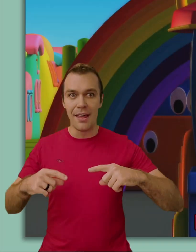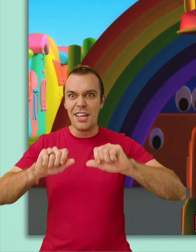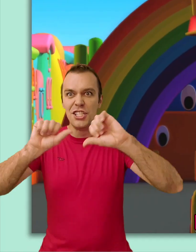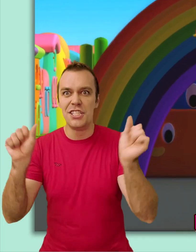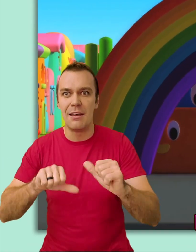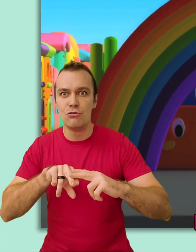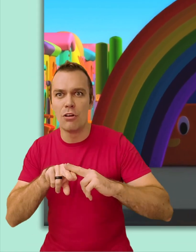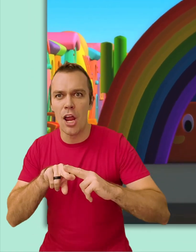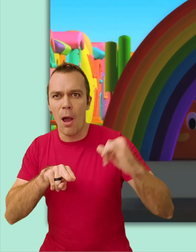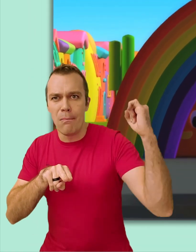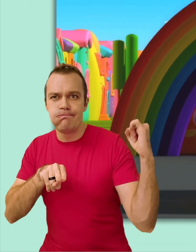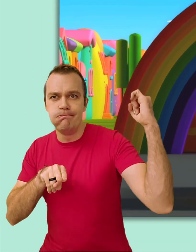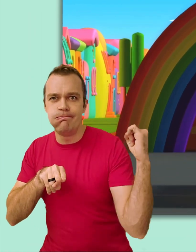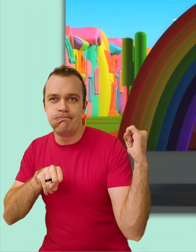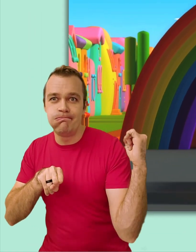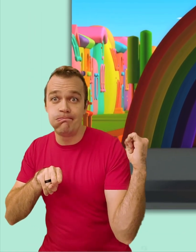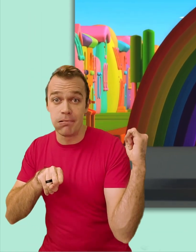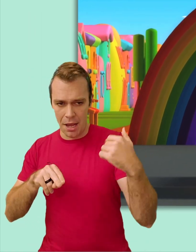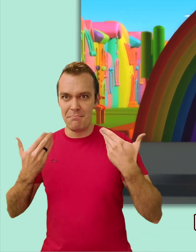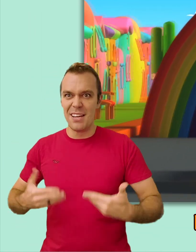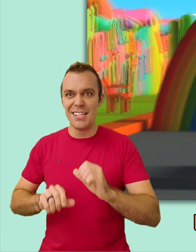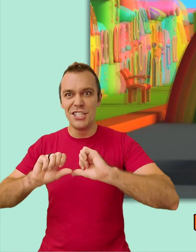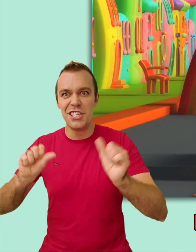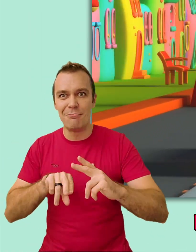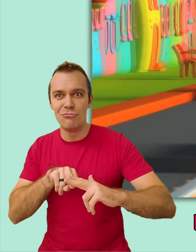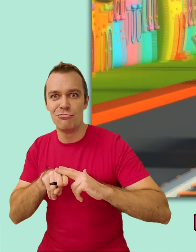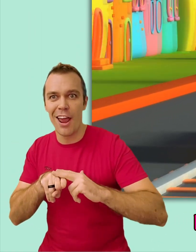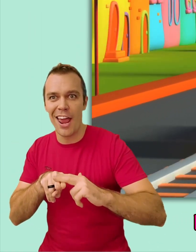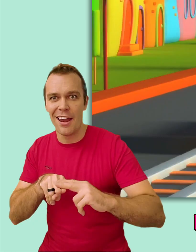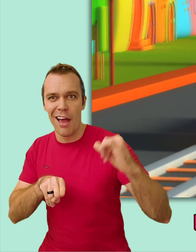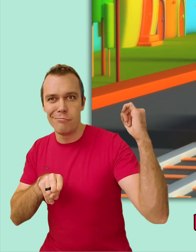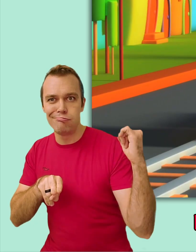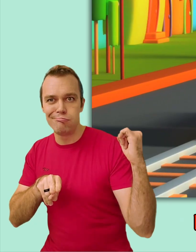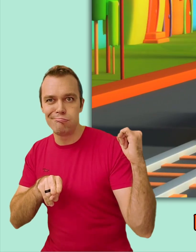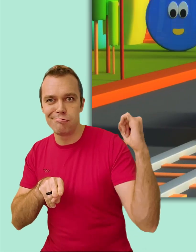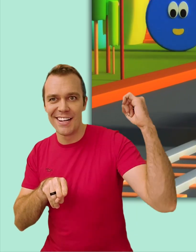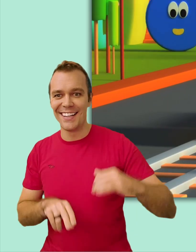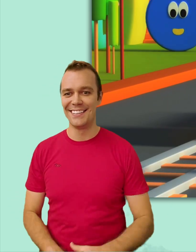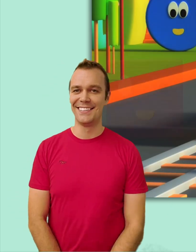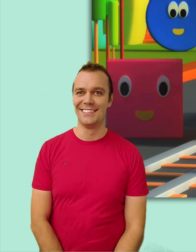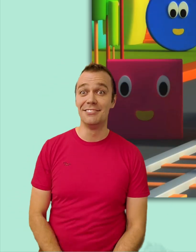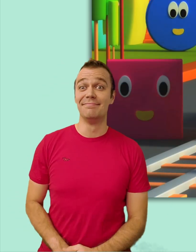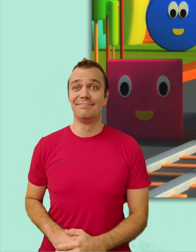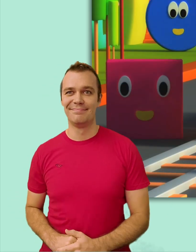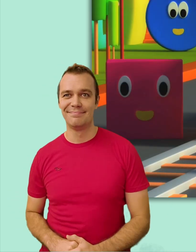I am the Shapes Train. Choo choo choo. I am the Shapes Train.